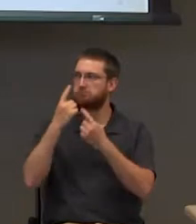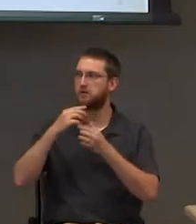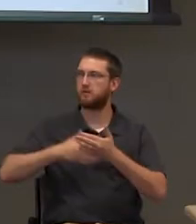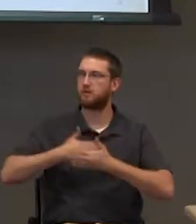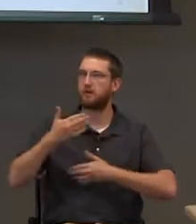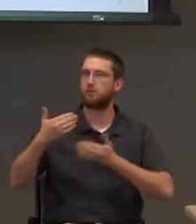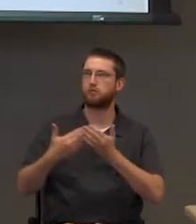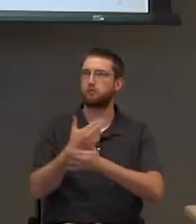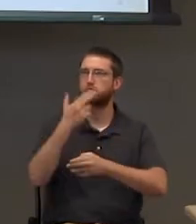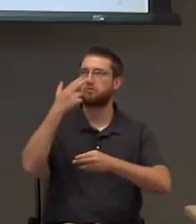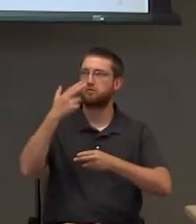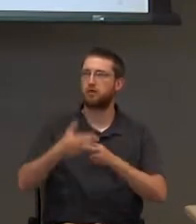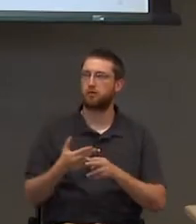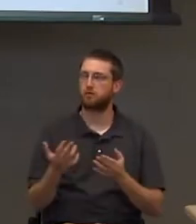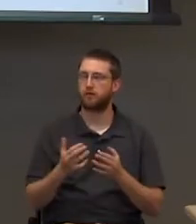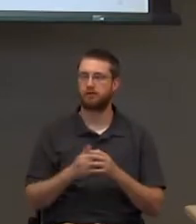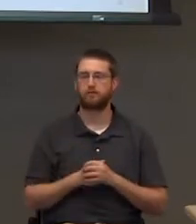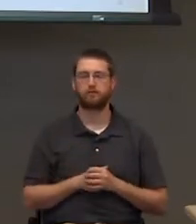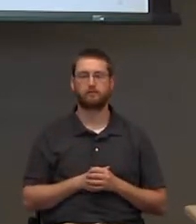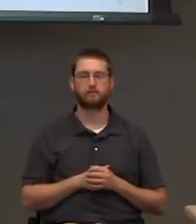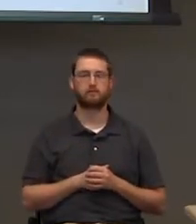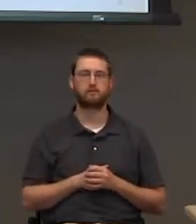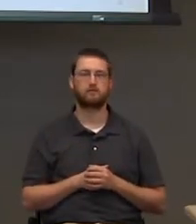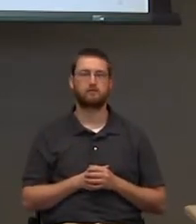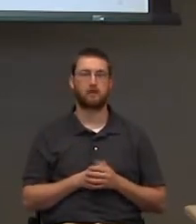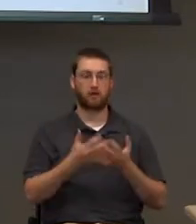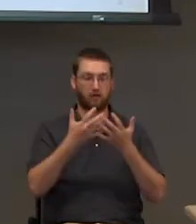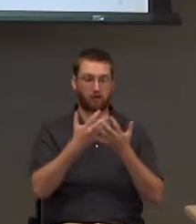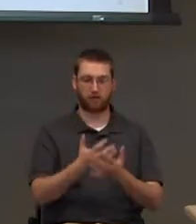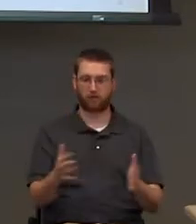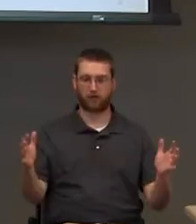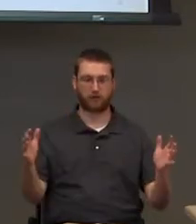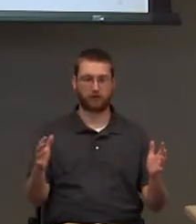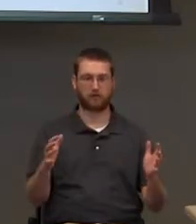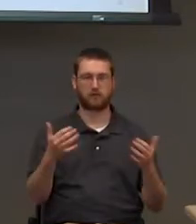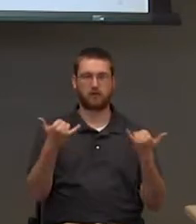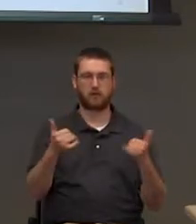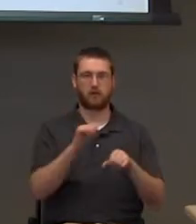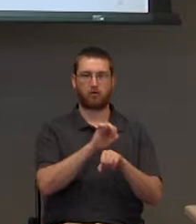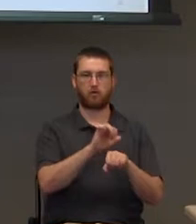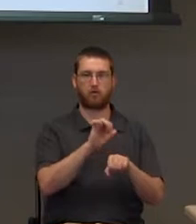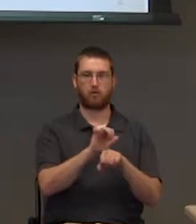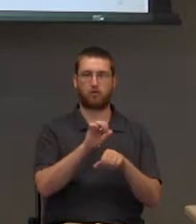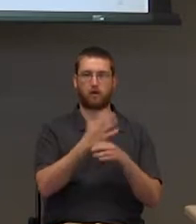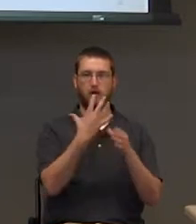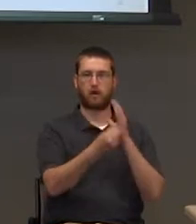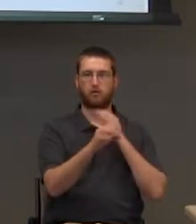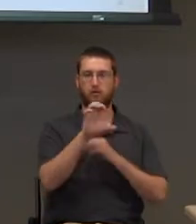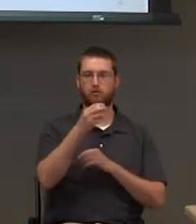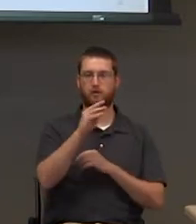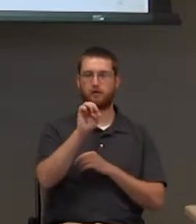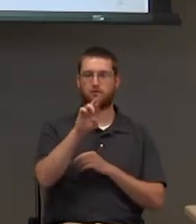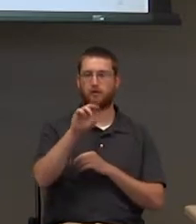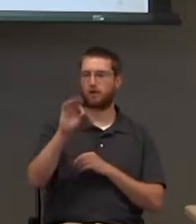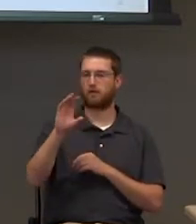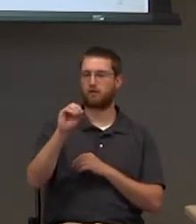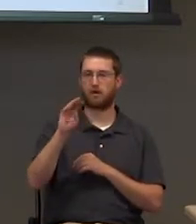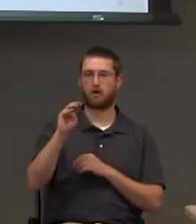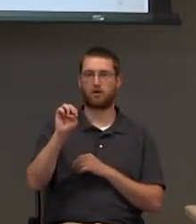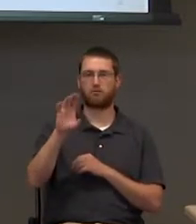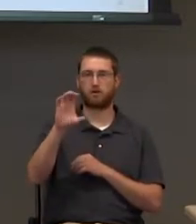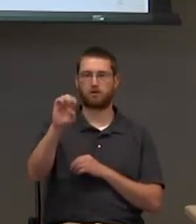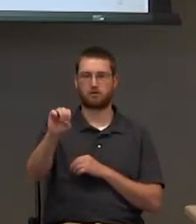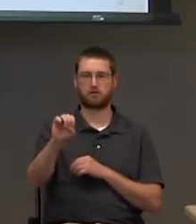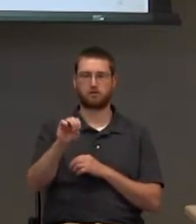that next name is. So that being said, transfer those efforts out of the Chamber of Commerce into